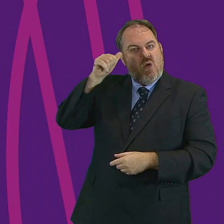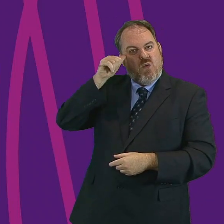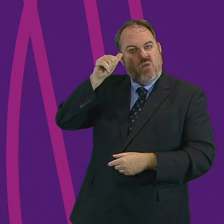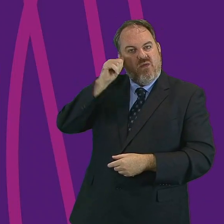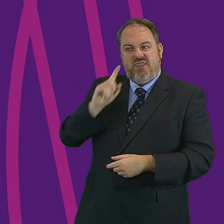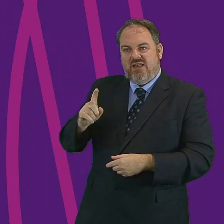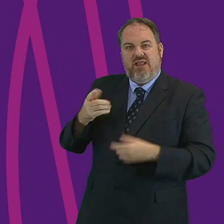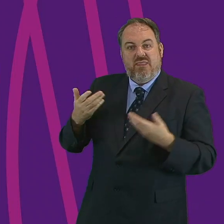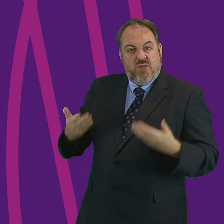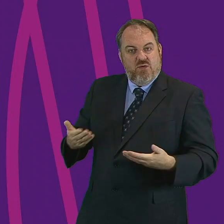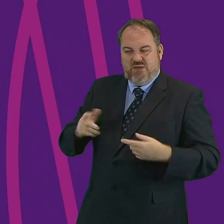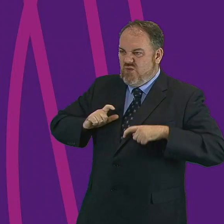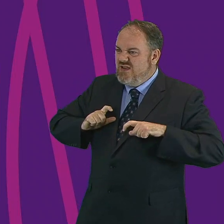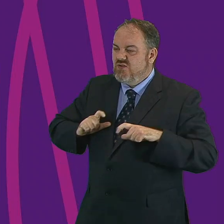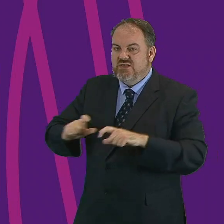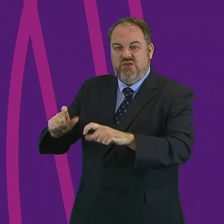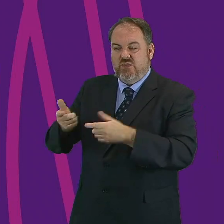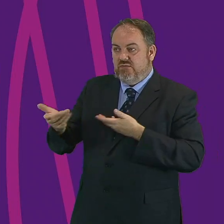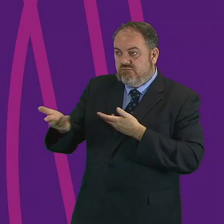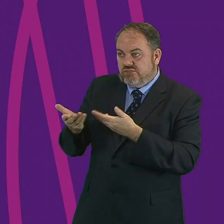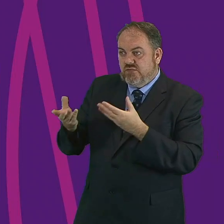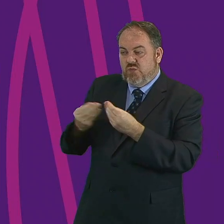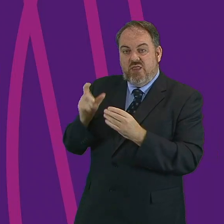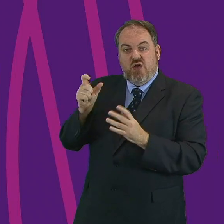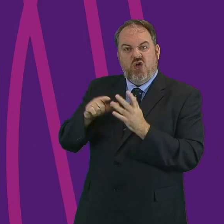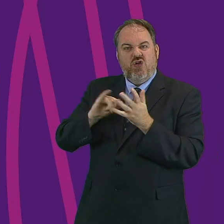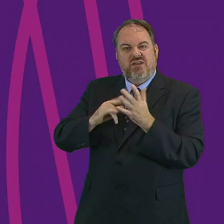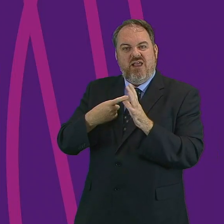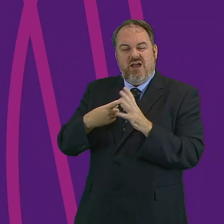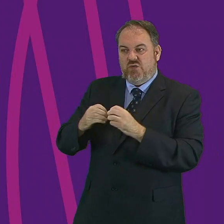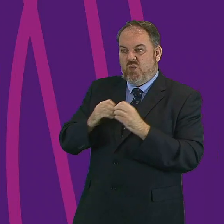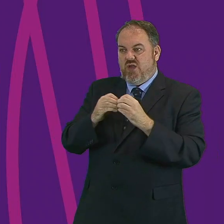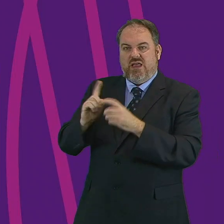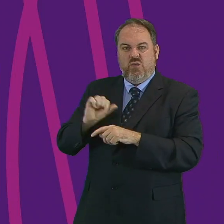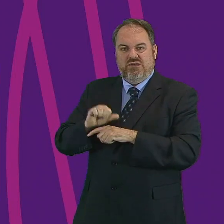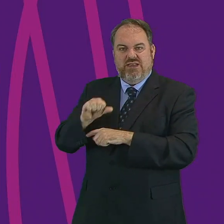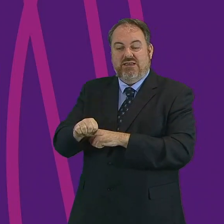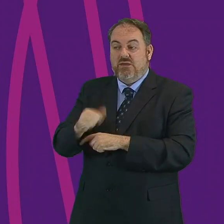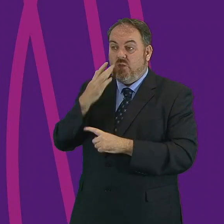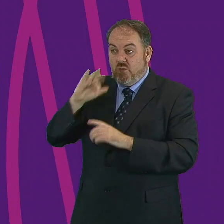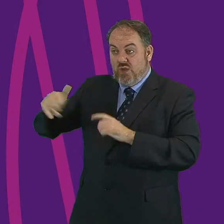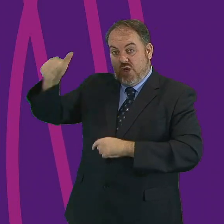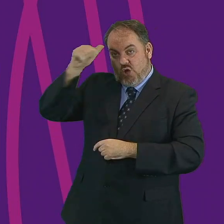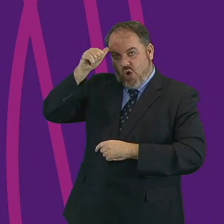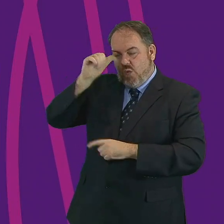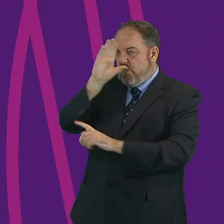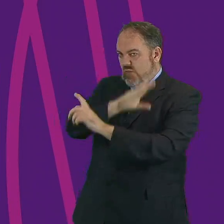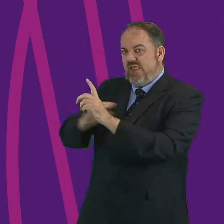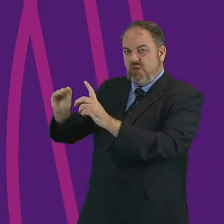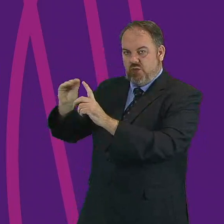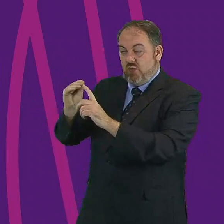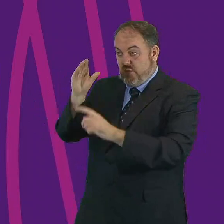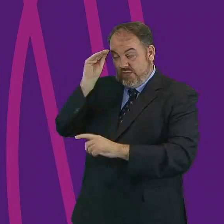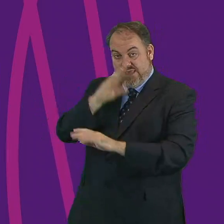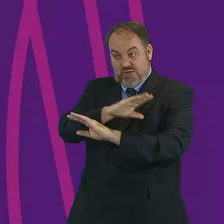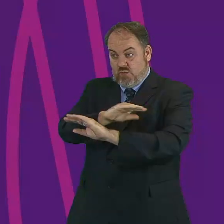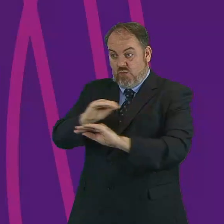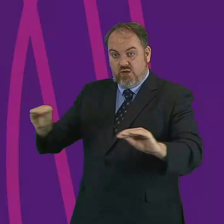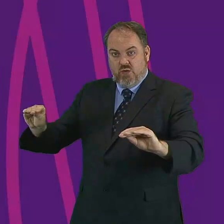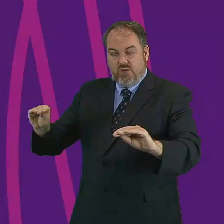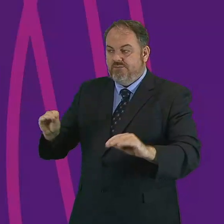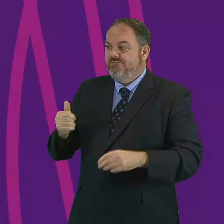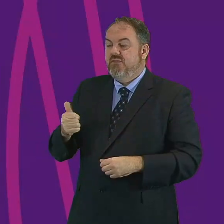sector? First Minister. But it is an important issue, and I think it's good that the member has raised it again. I know he's raised it in the past, but